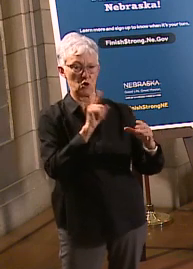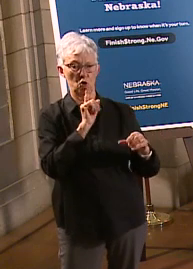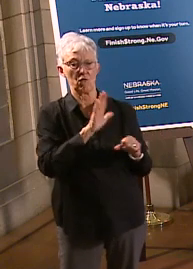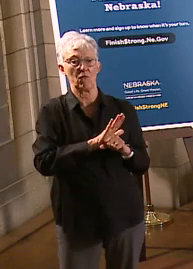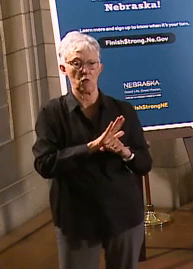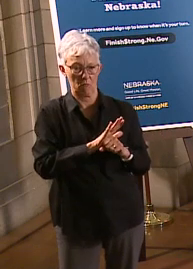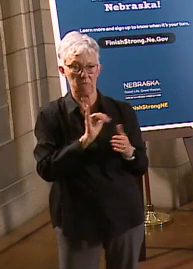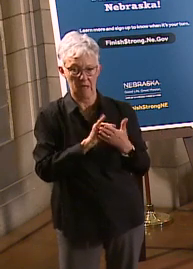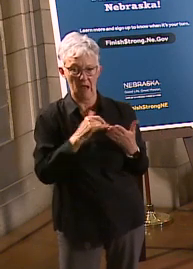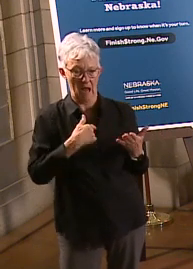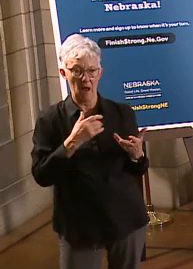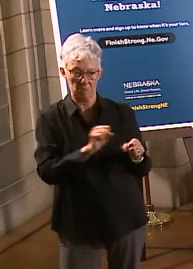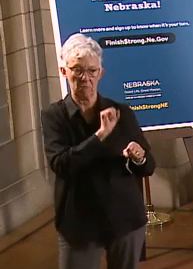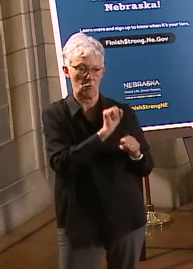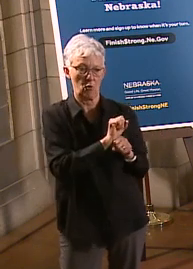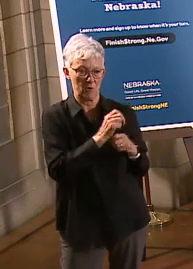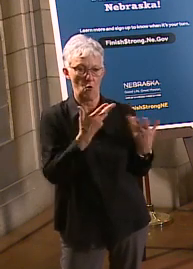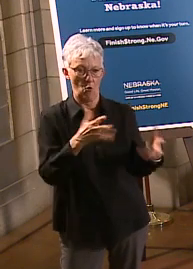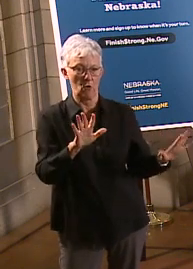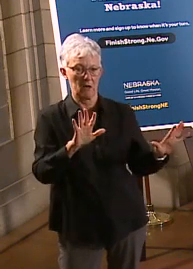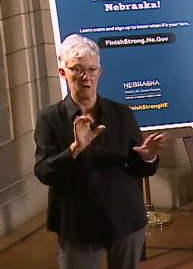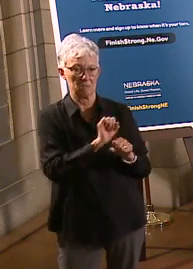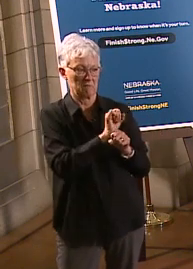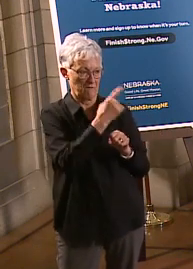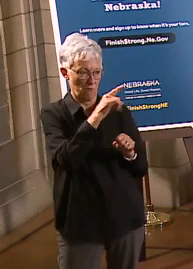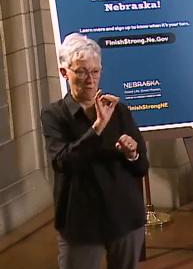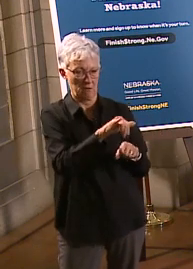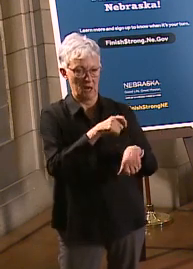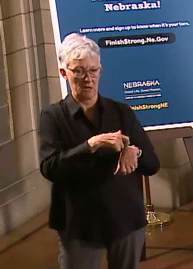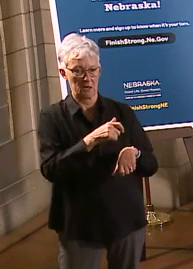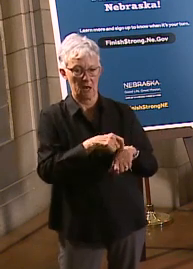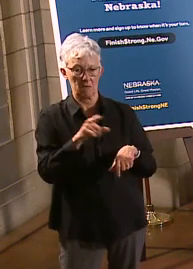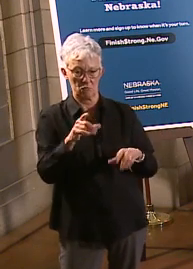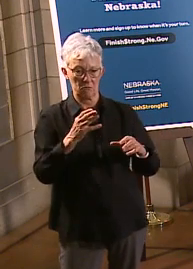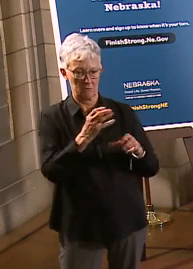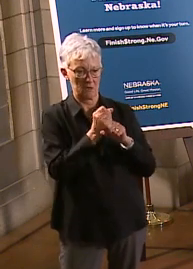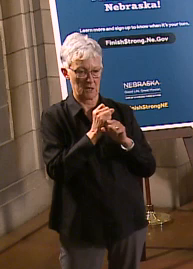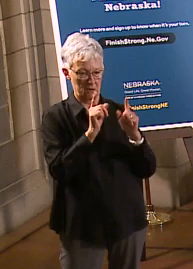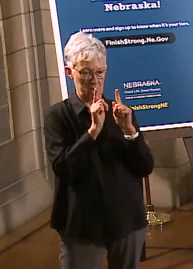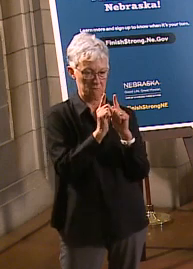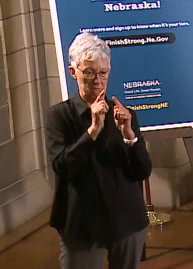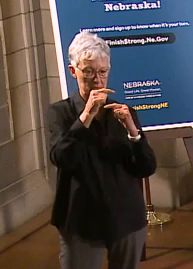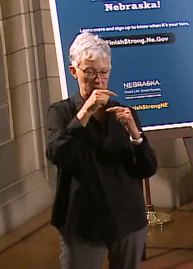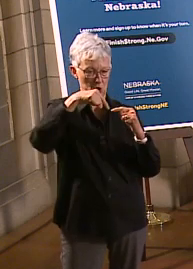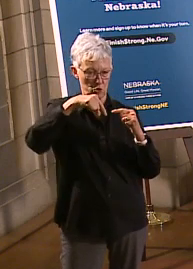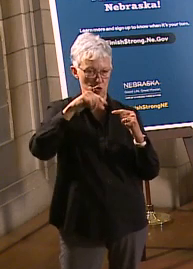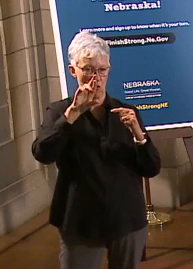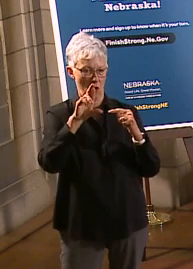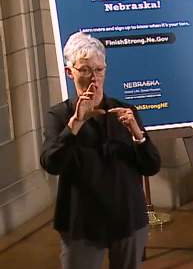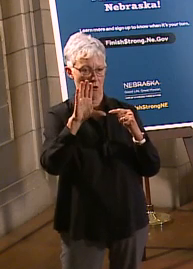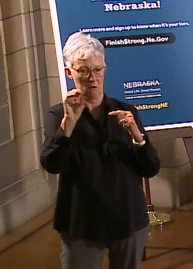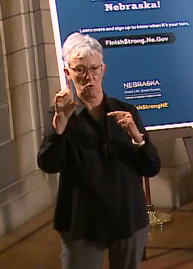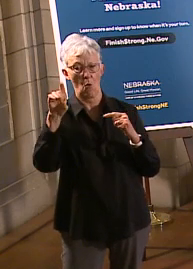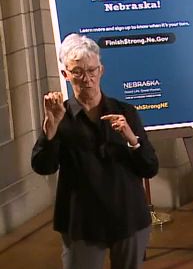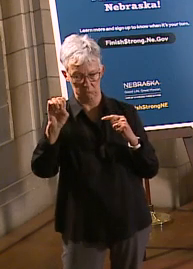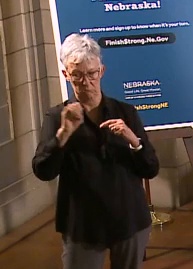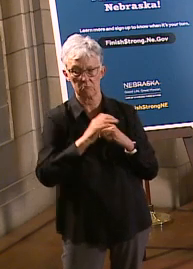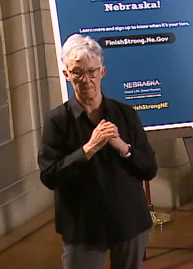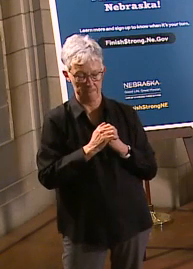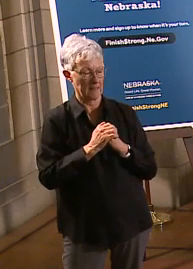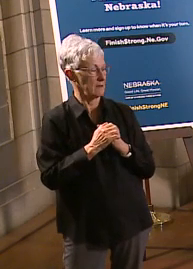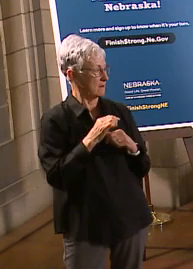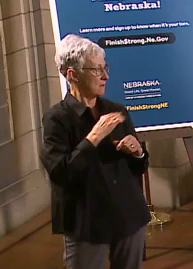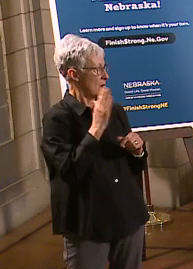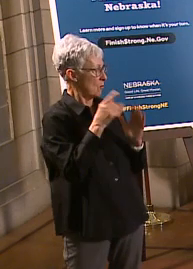it's pretty simple, and the system walks you through it. Go ahead. So the next screen that I want to show you is what that invitation to schedule